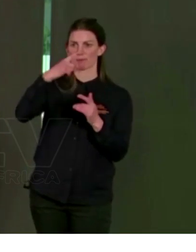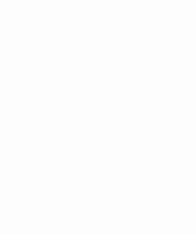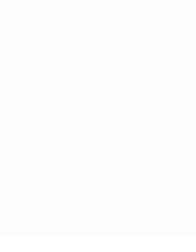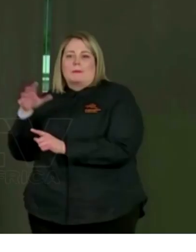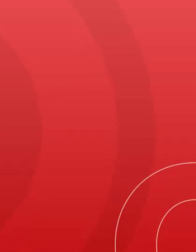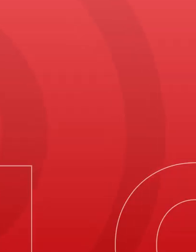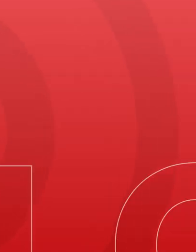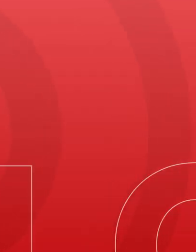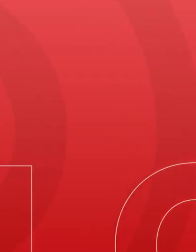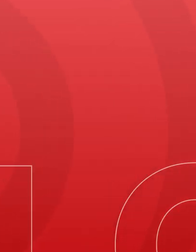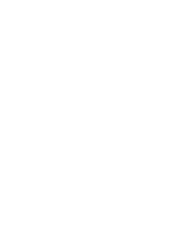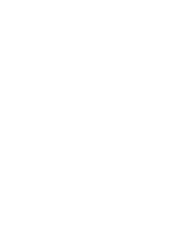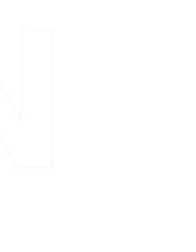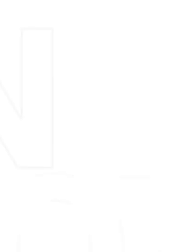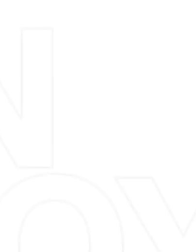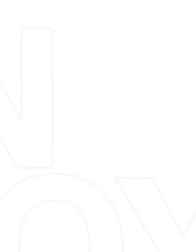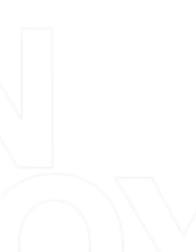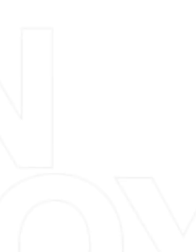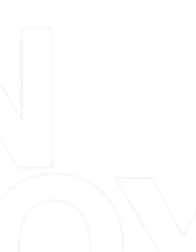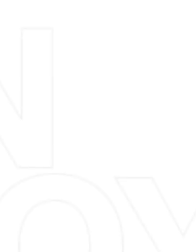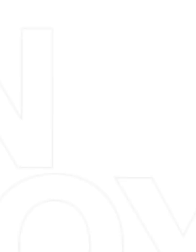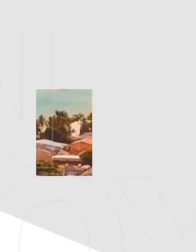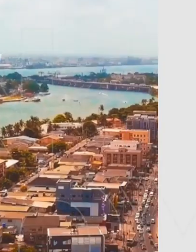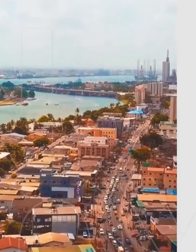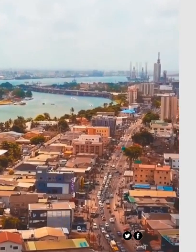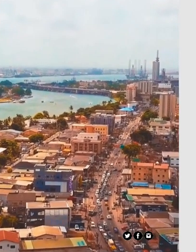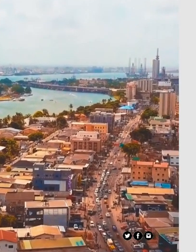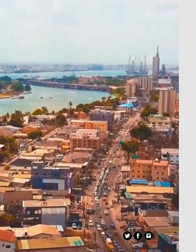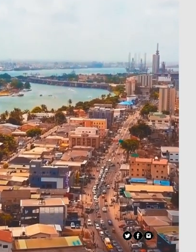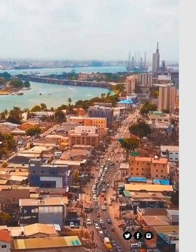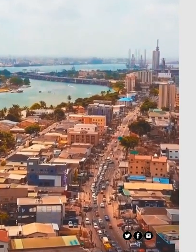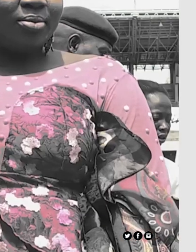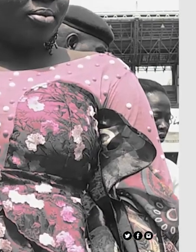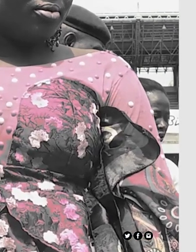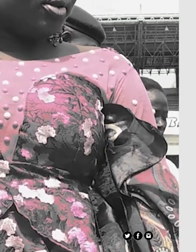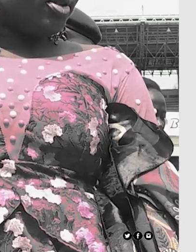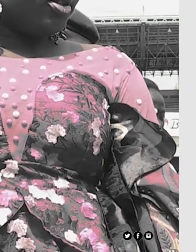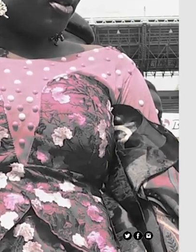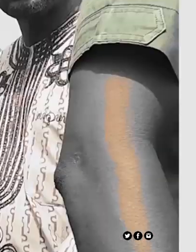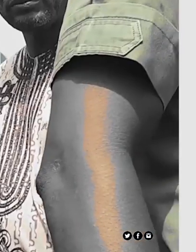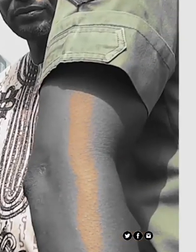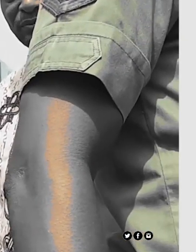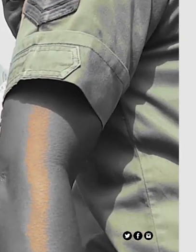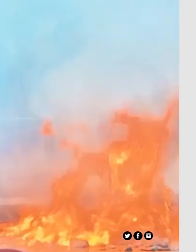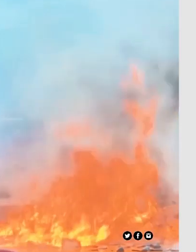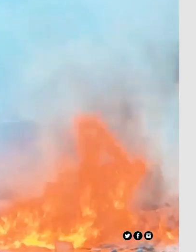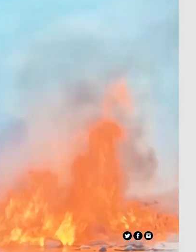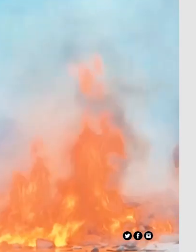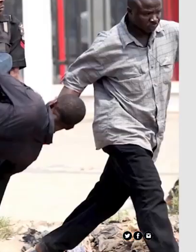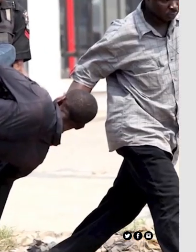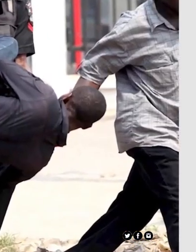way. Hello, hope you enjoyed the news. Please do subscribe to our YouTube channel and